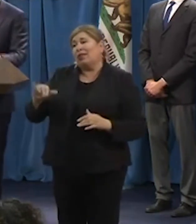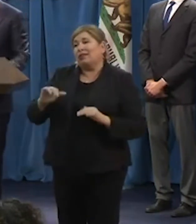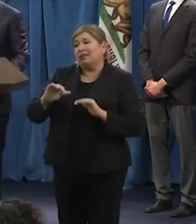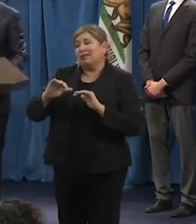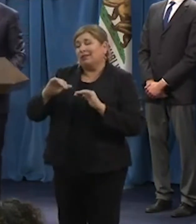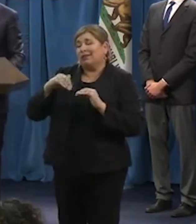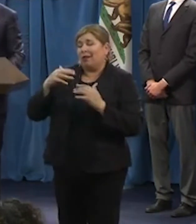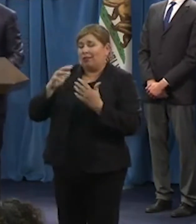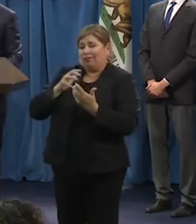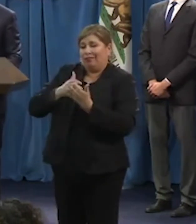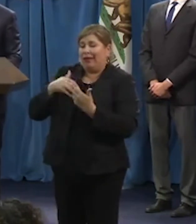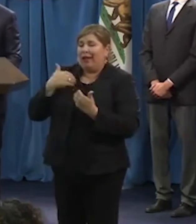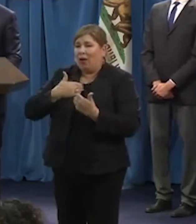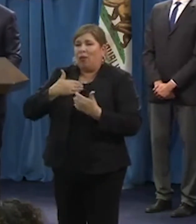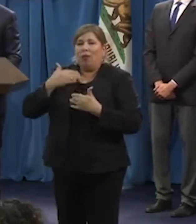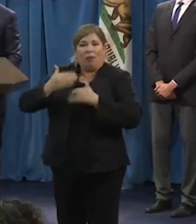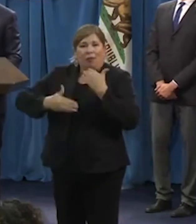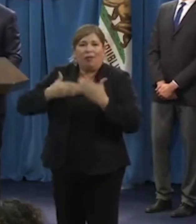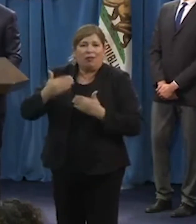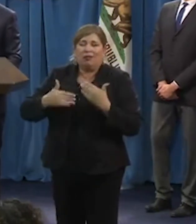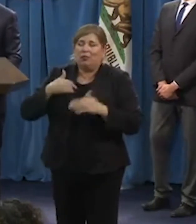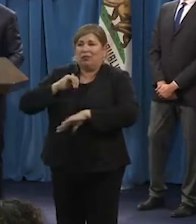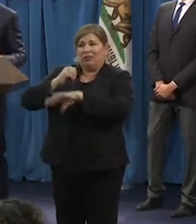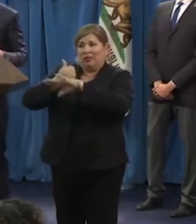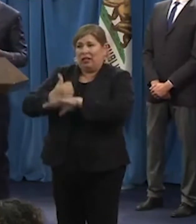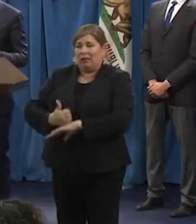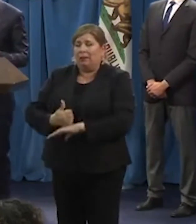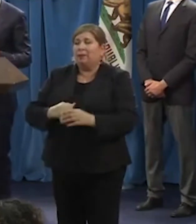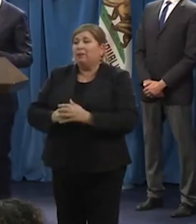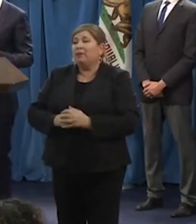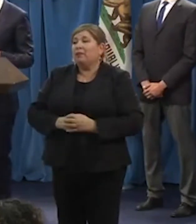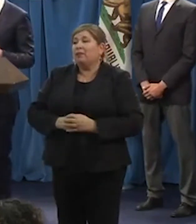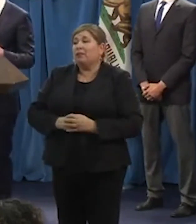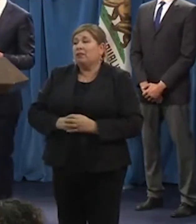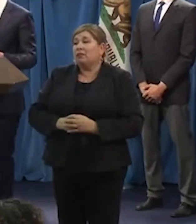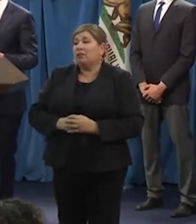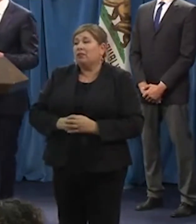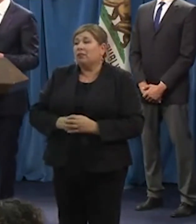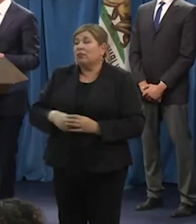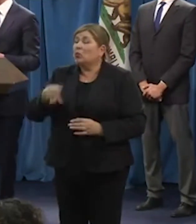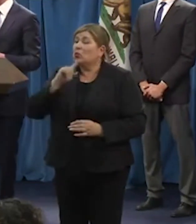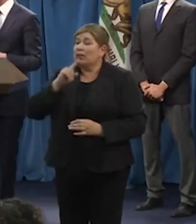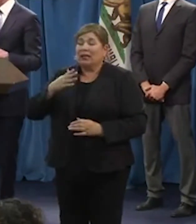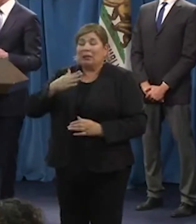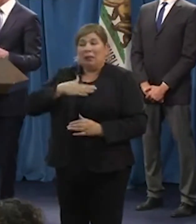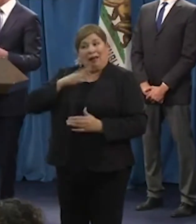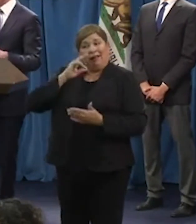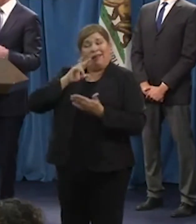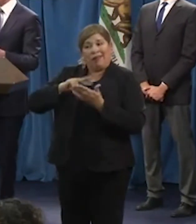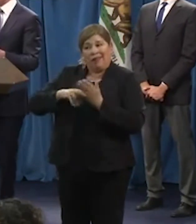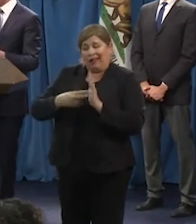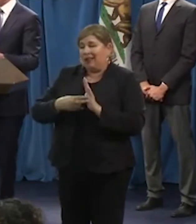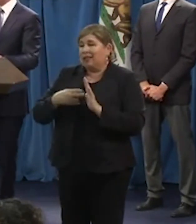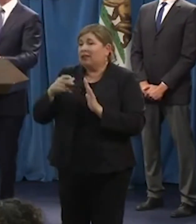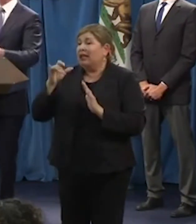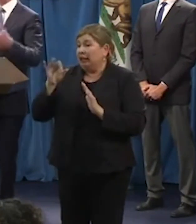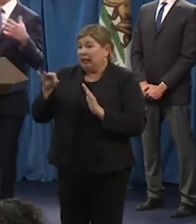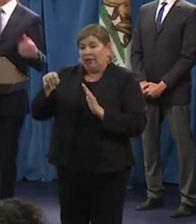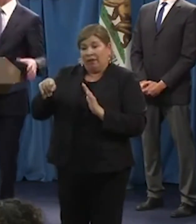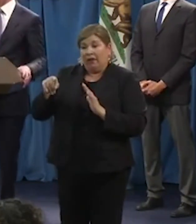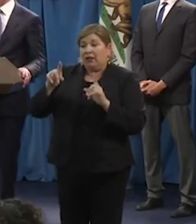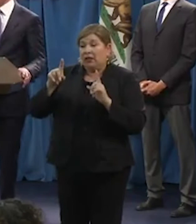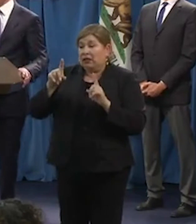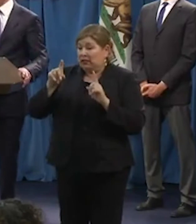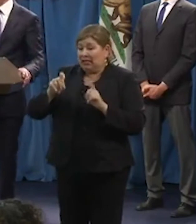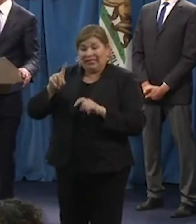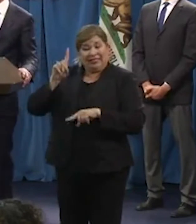the protocols and process and procedure. So it would be my intent, unless those tests can't be done within minutes or hours, that we remove